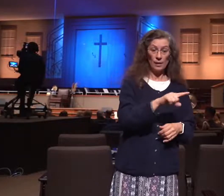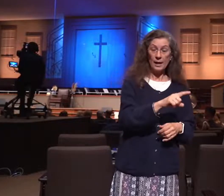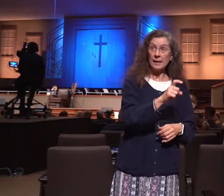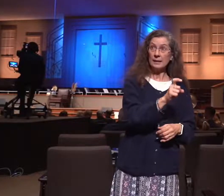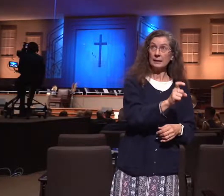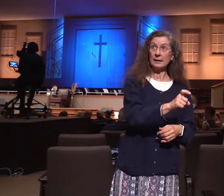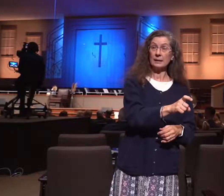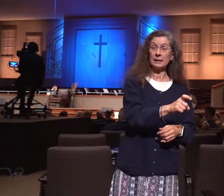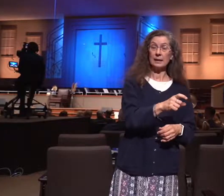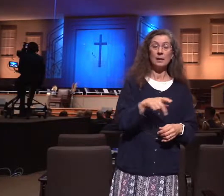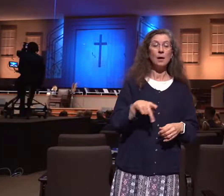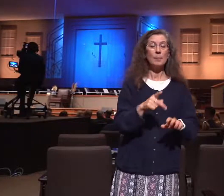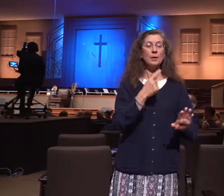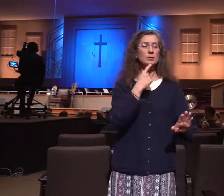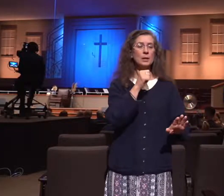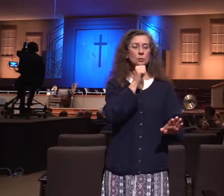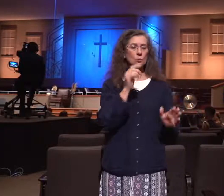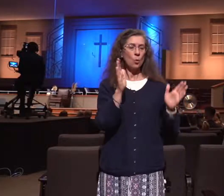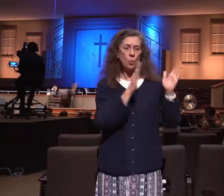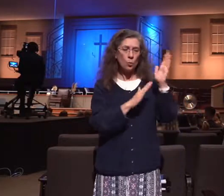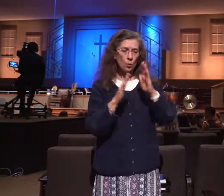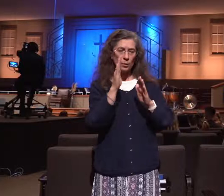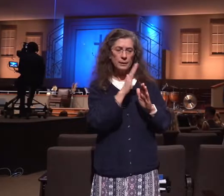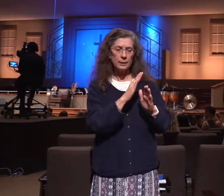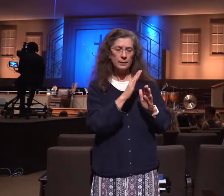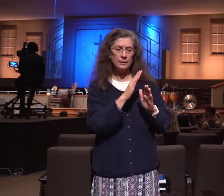And Paul said, don't worry about it.